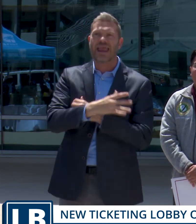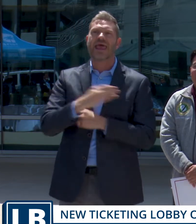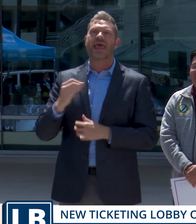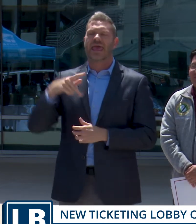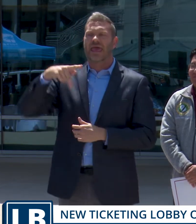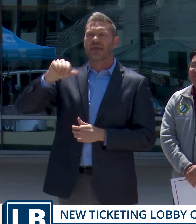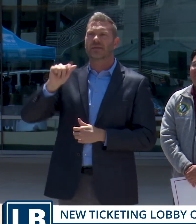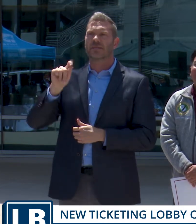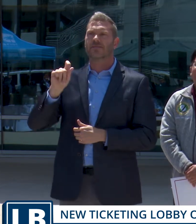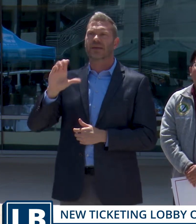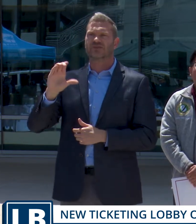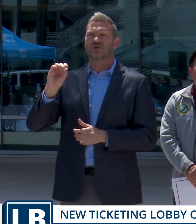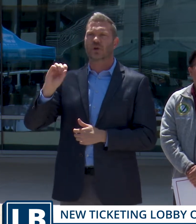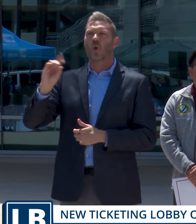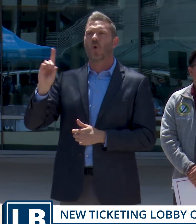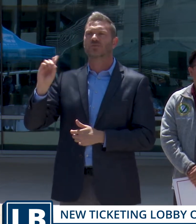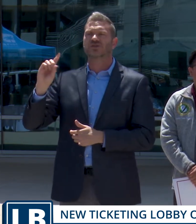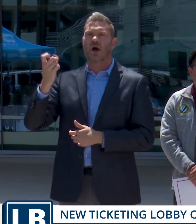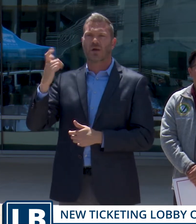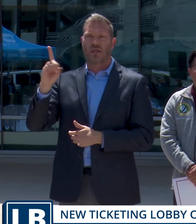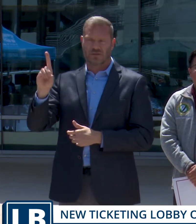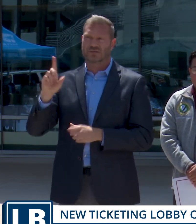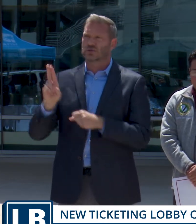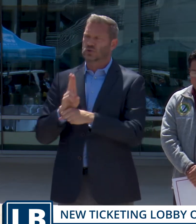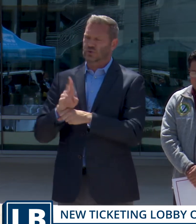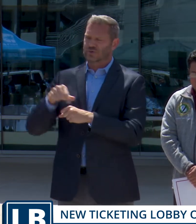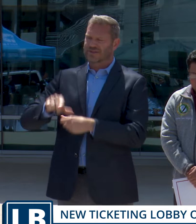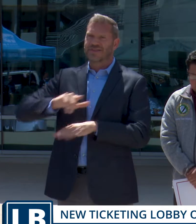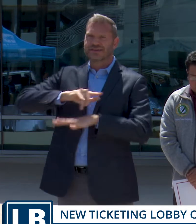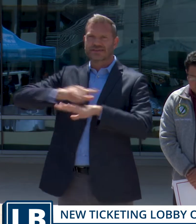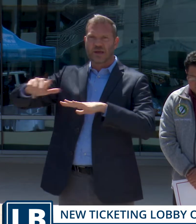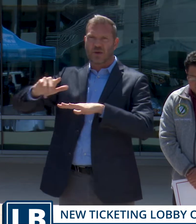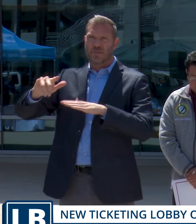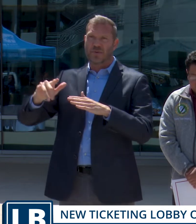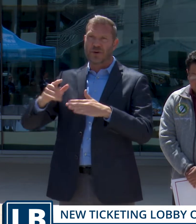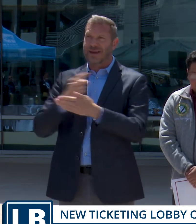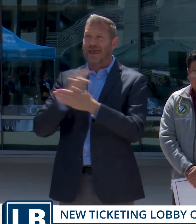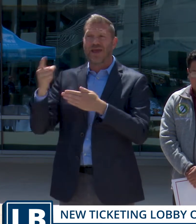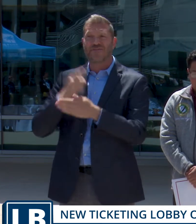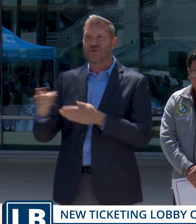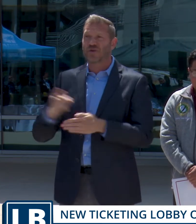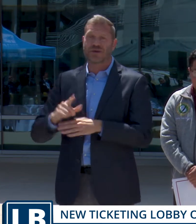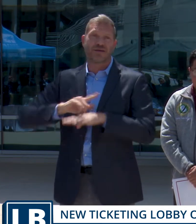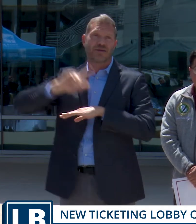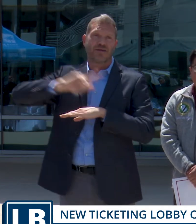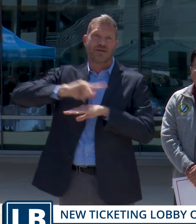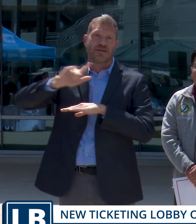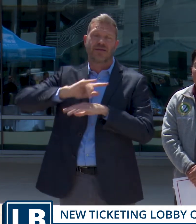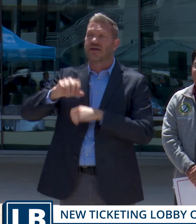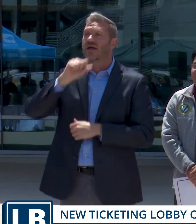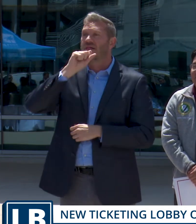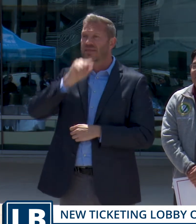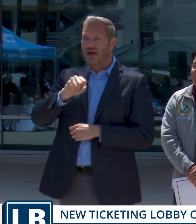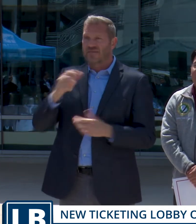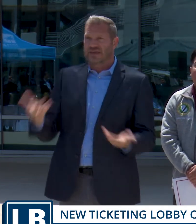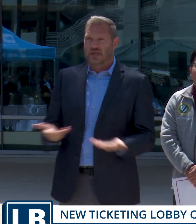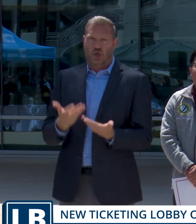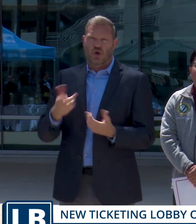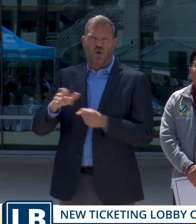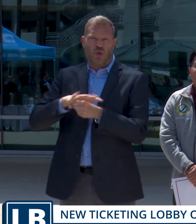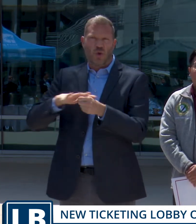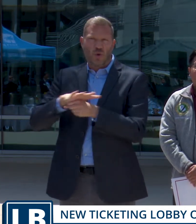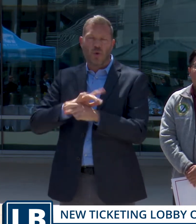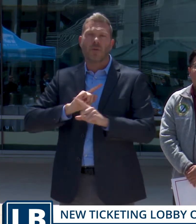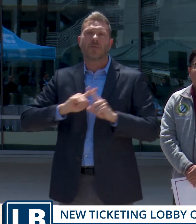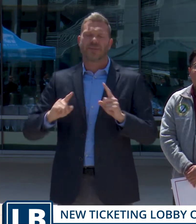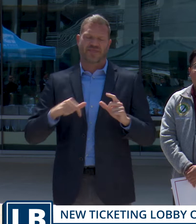my boss, Assemblymember Patrick O'Donnell, he does fly out of this airport on a weekly basis. He loves it here. He's local. So just wanted to